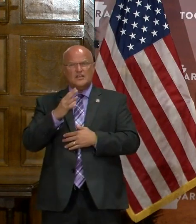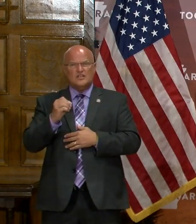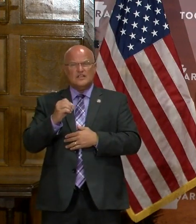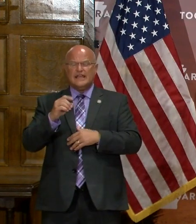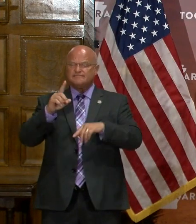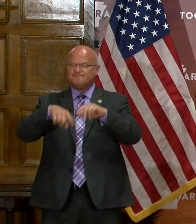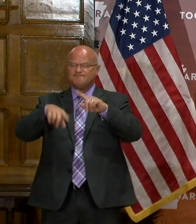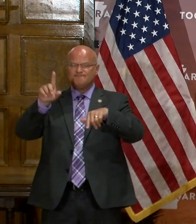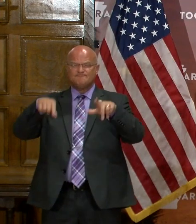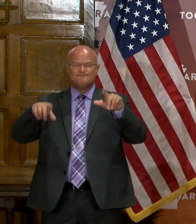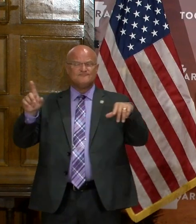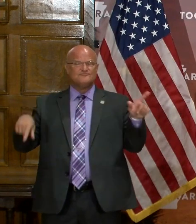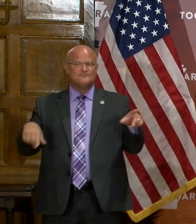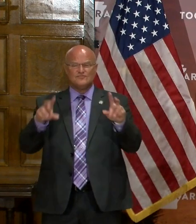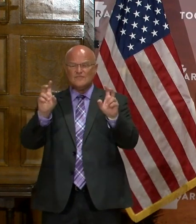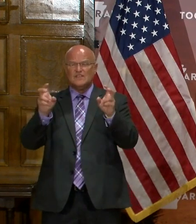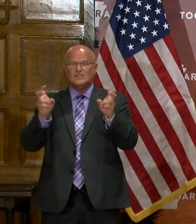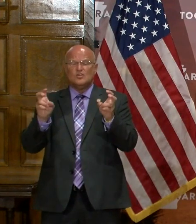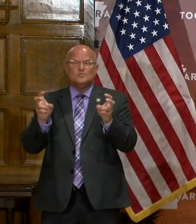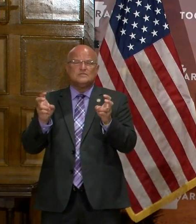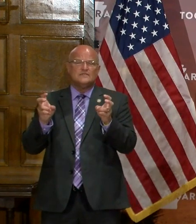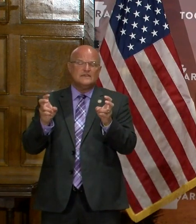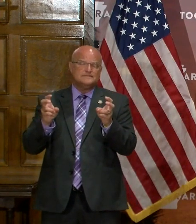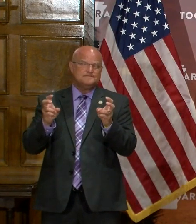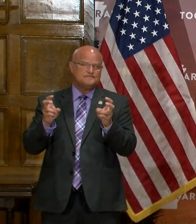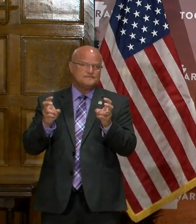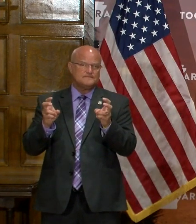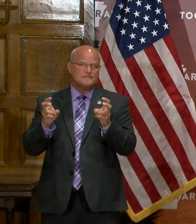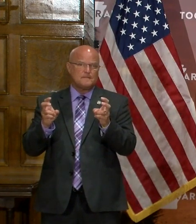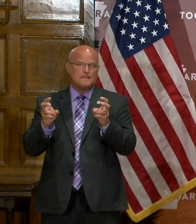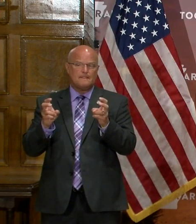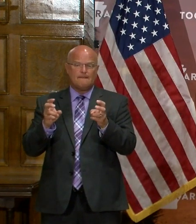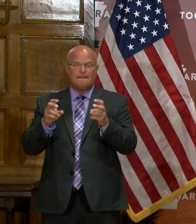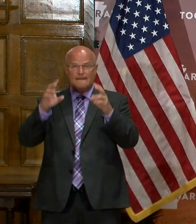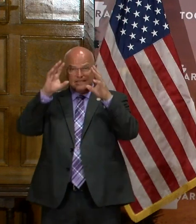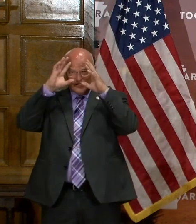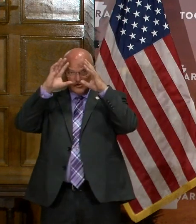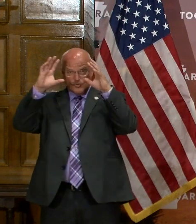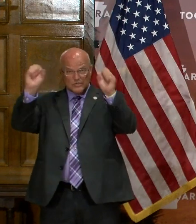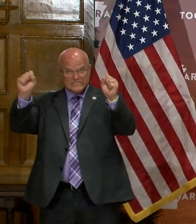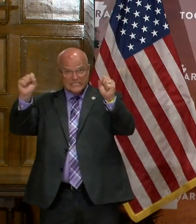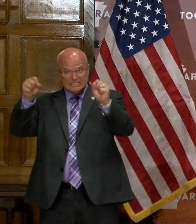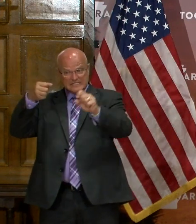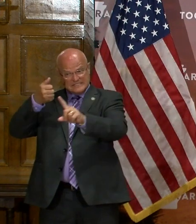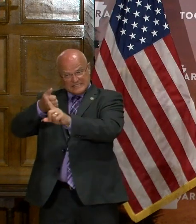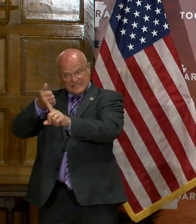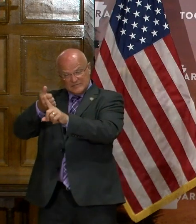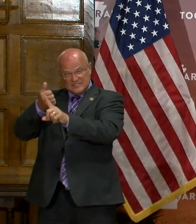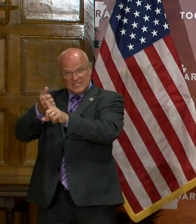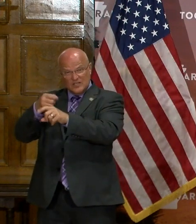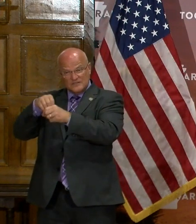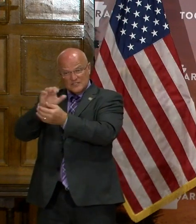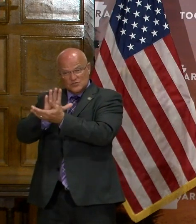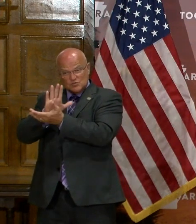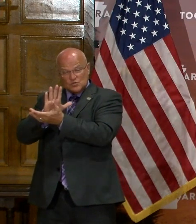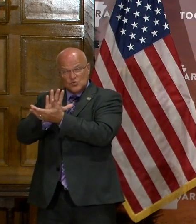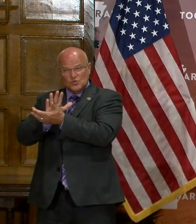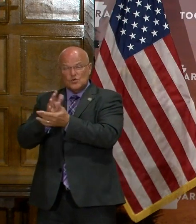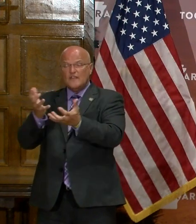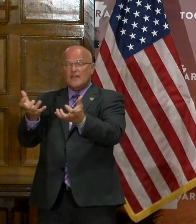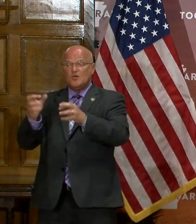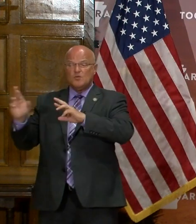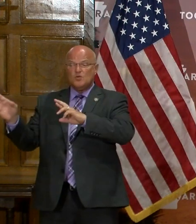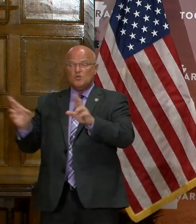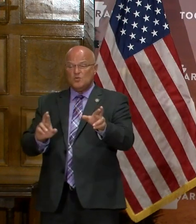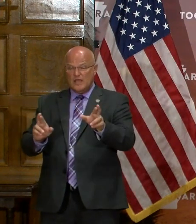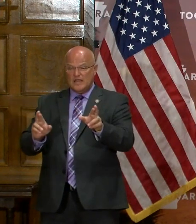it varies. I mean, in terms of the superintendents, they want to be ready from a physical